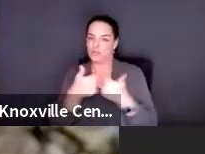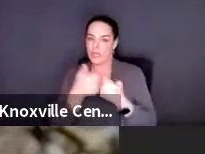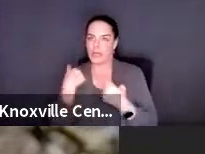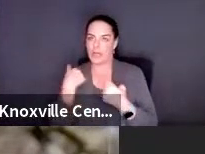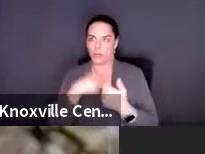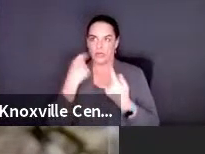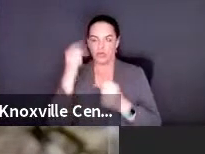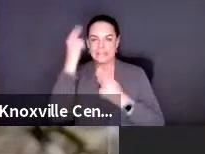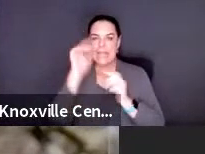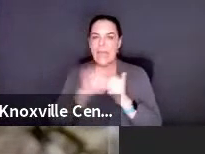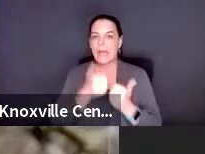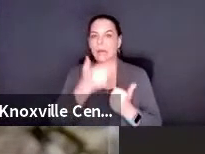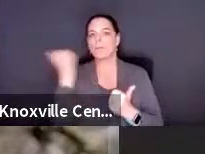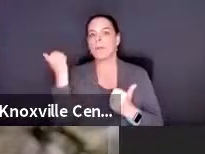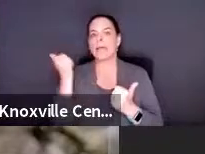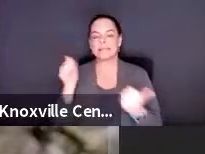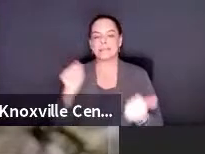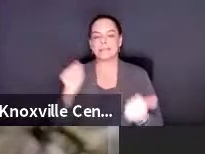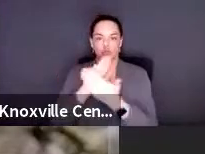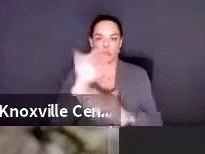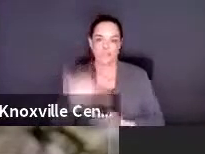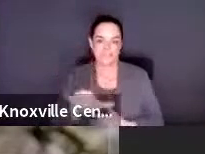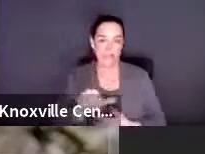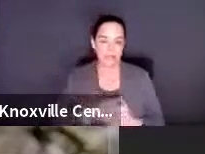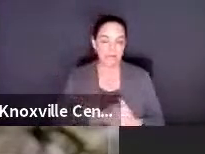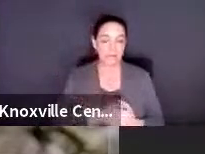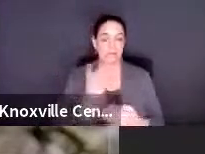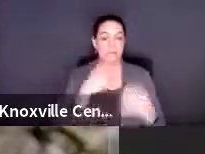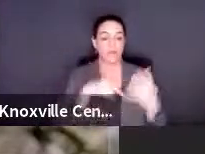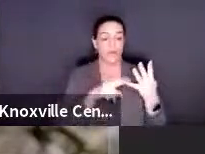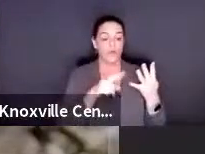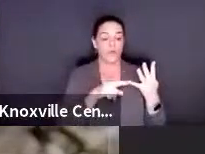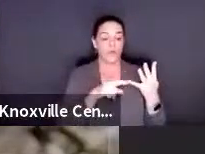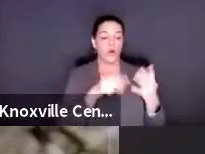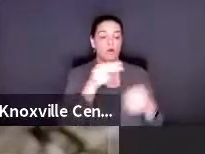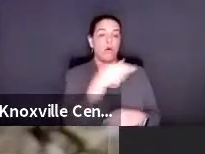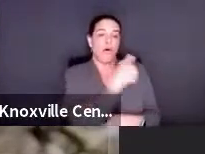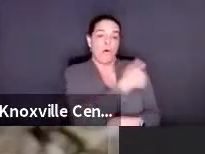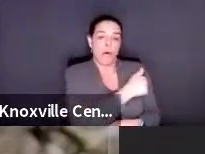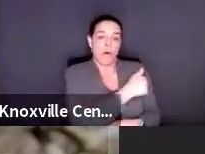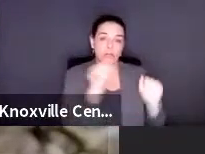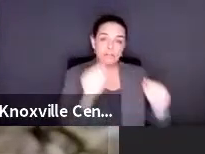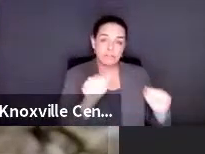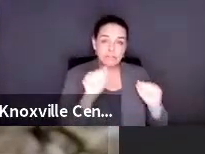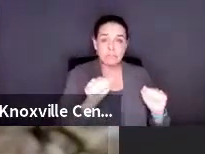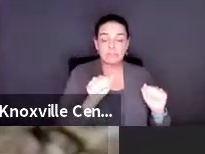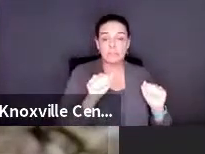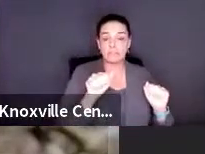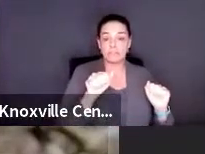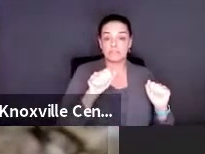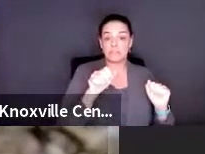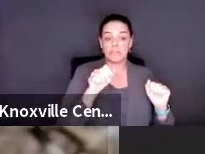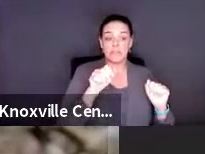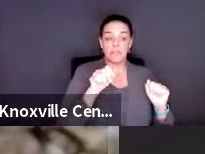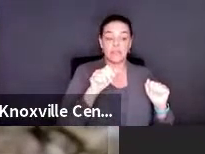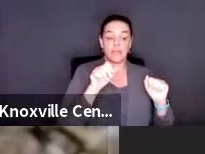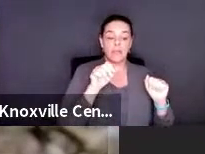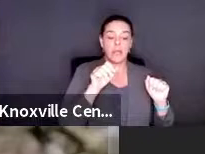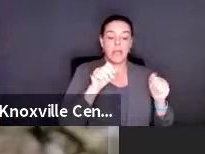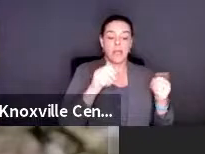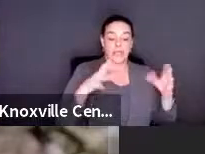this. Our fourth benchmark, healthcare system capabilities remain within current and forecasted